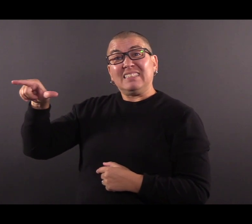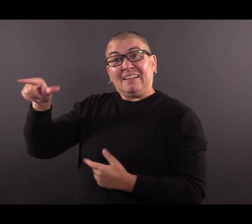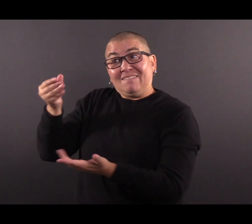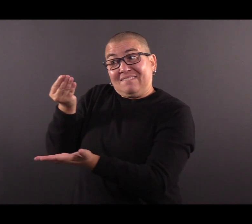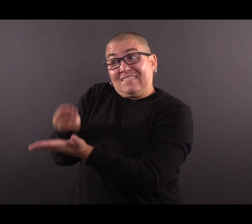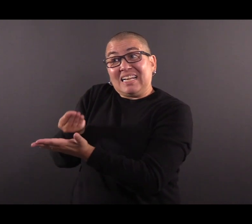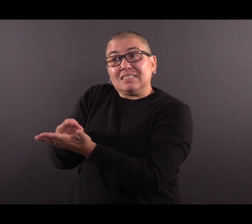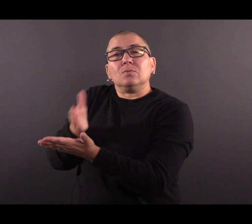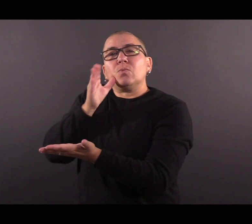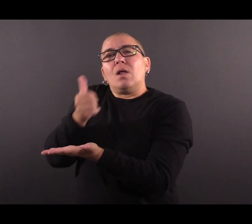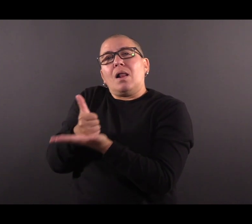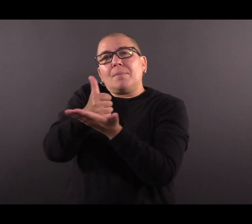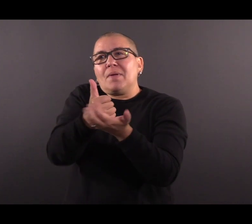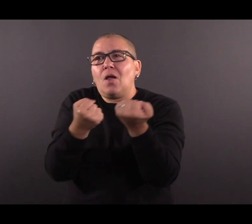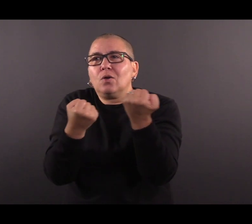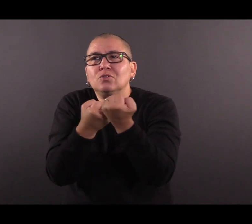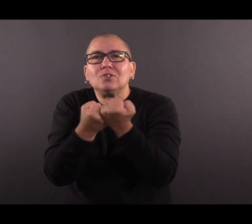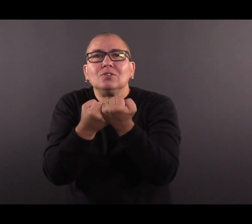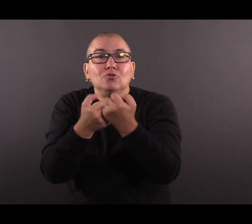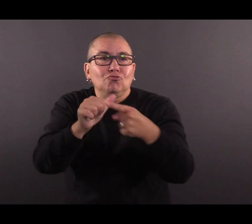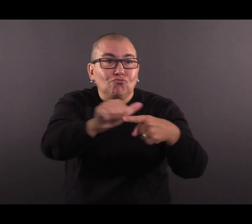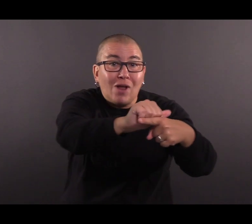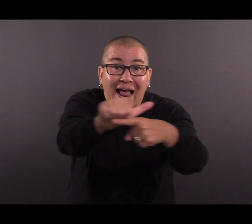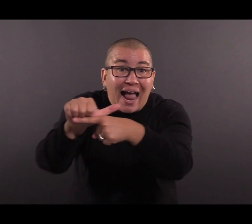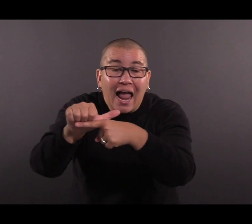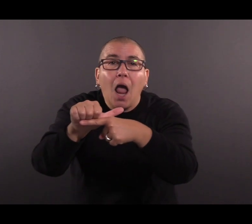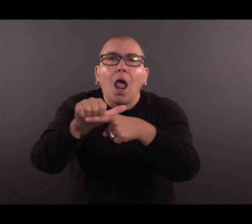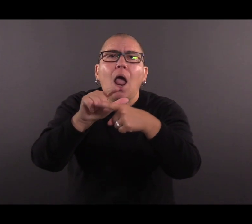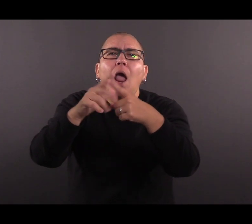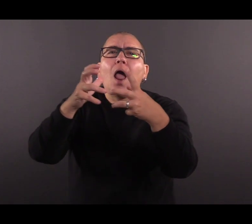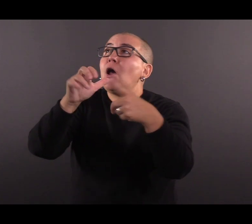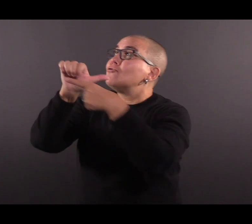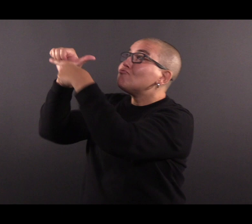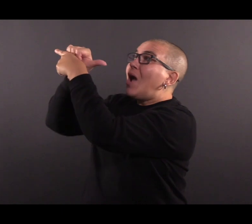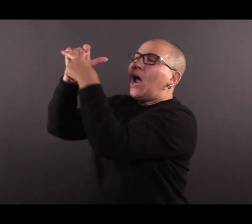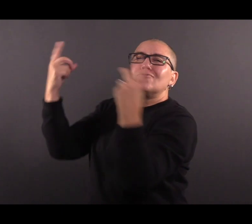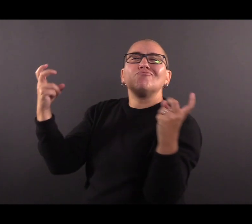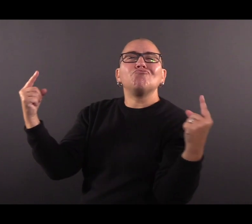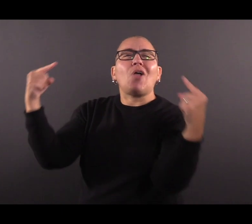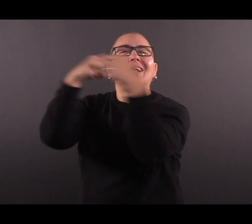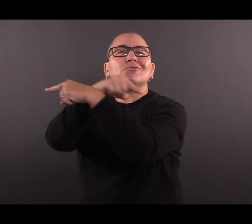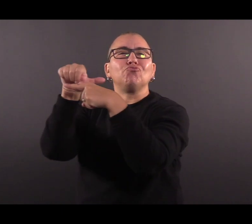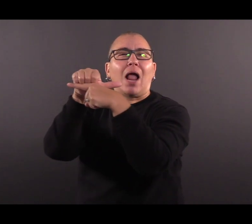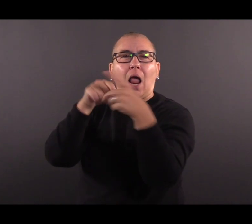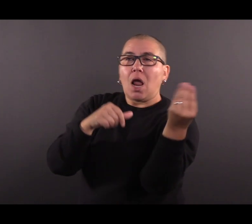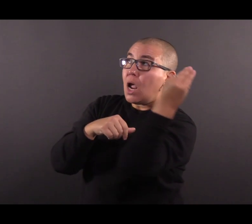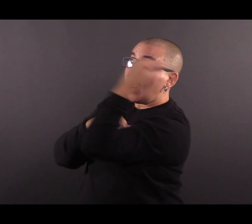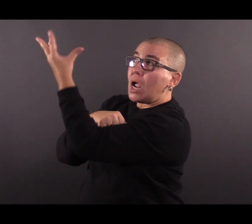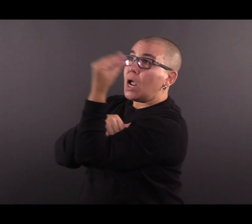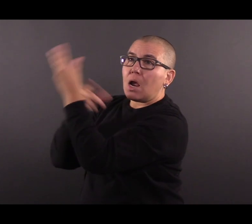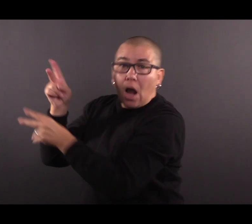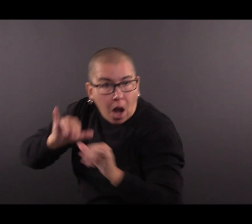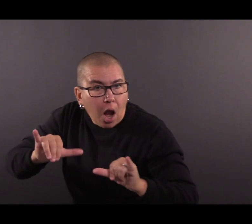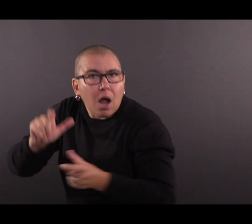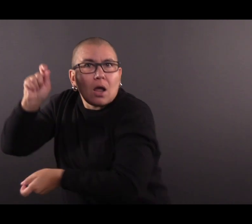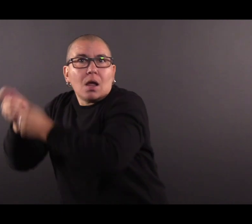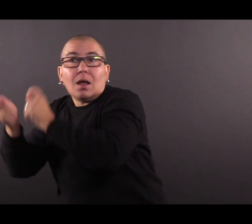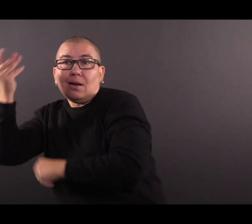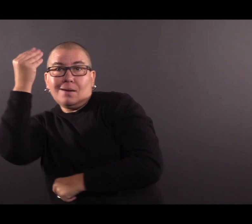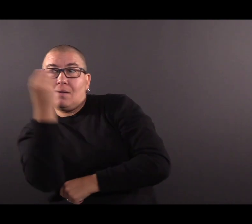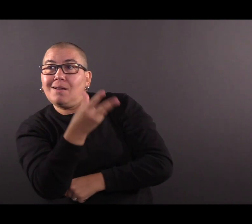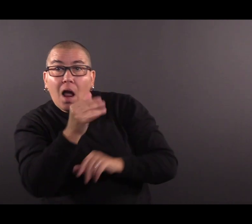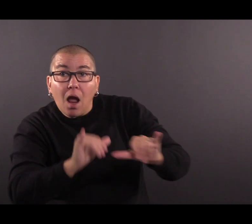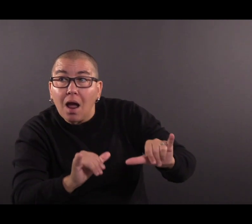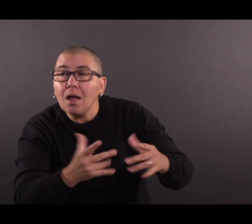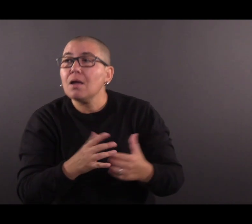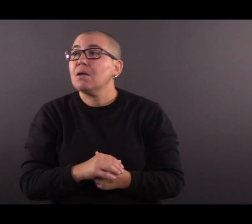resources. COC funding can support cross-training between VSPs and housing stakeholders on issues